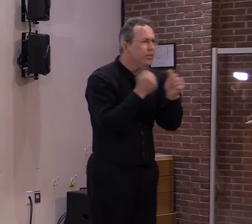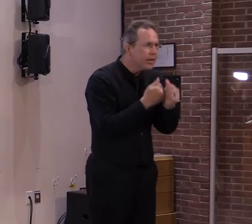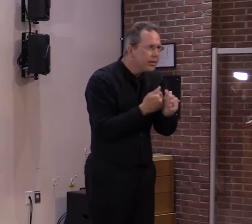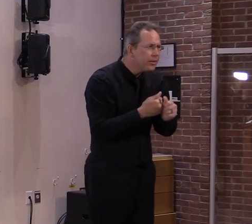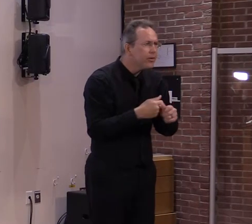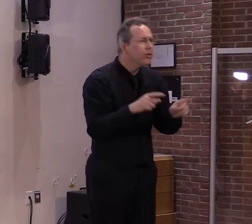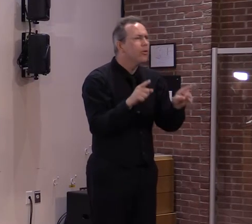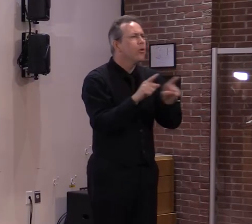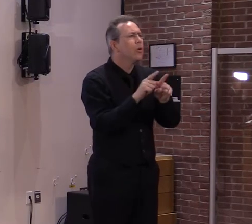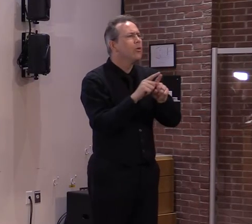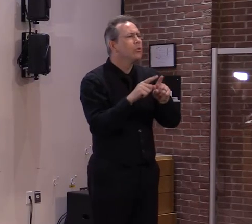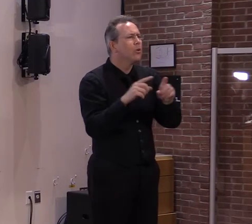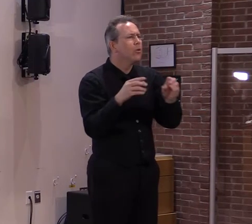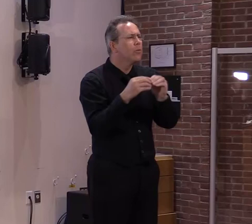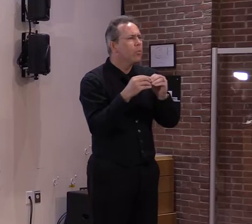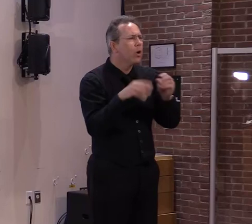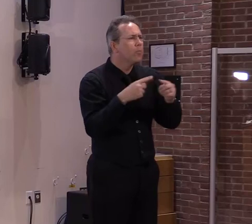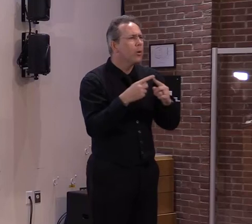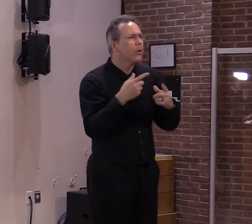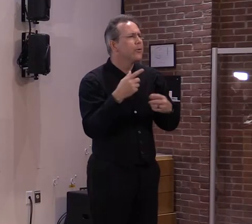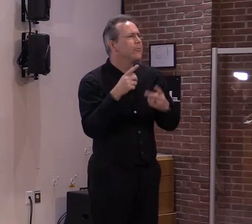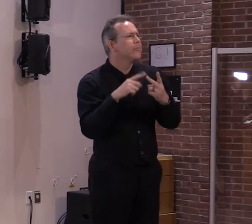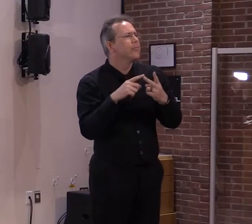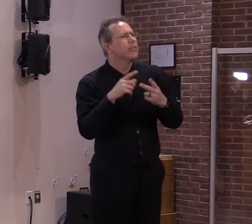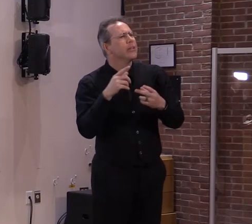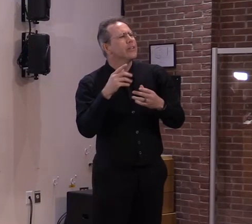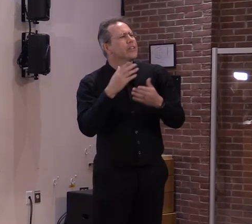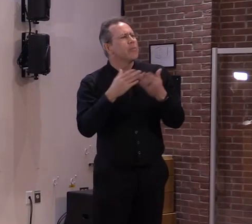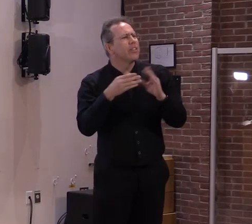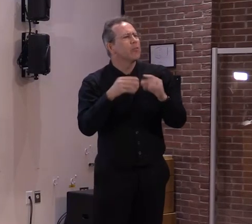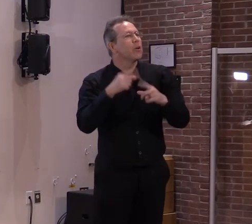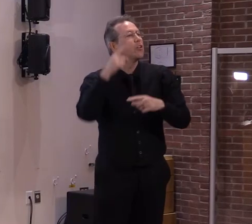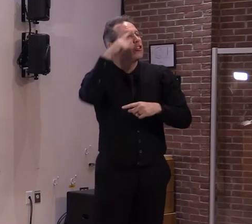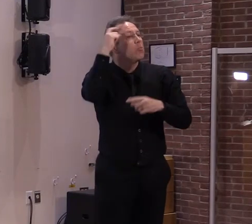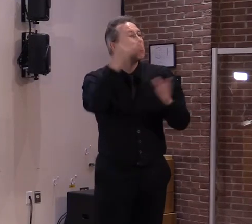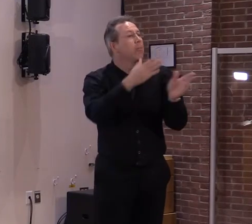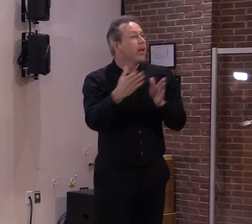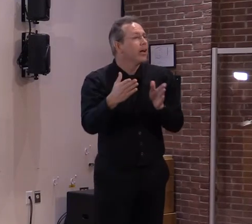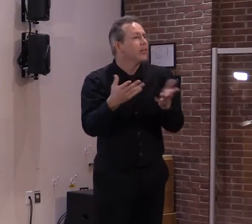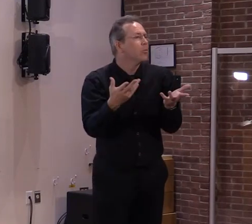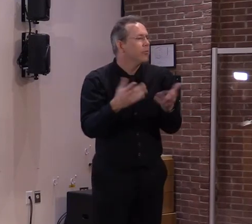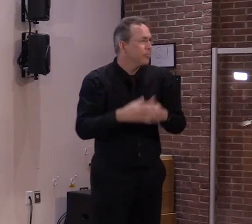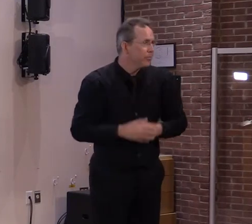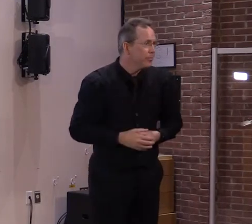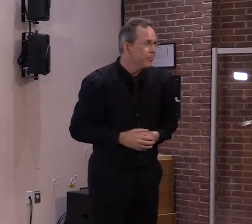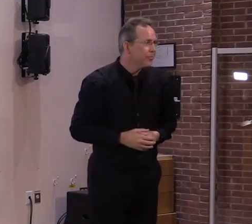we'll be able to talk about summer programs and summer school for kids. Thanks.